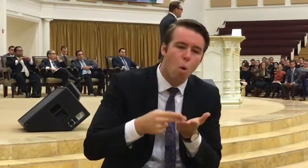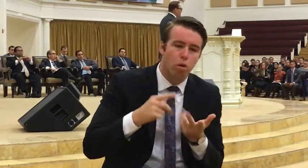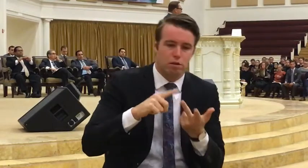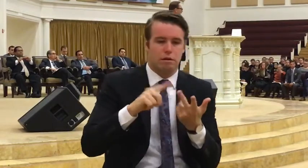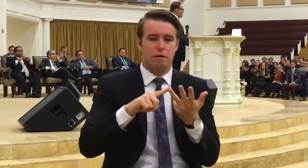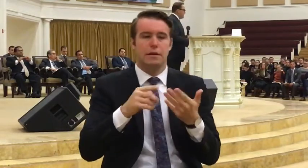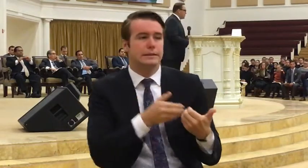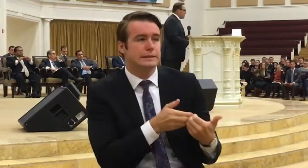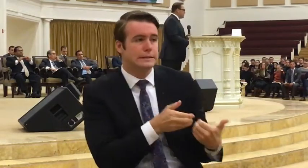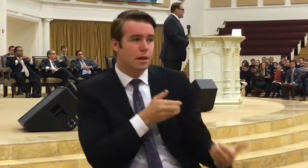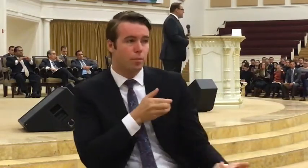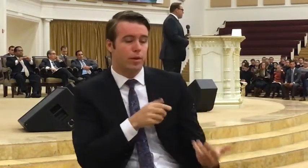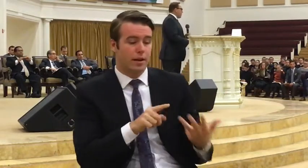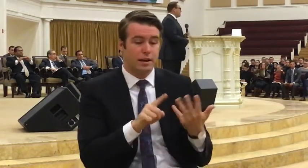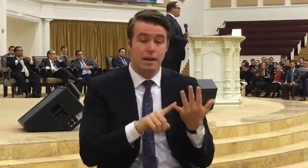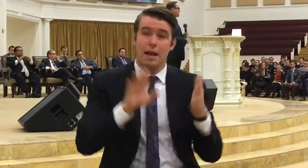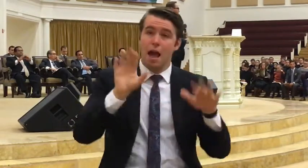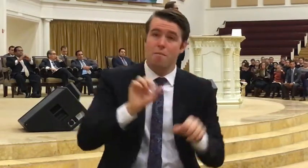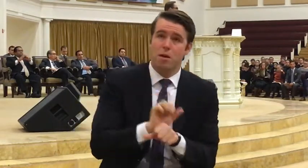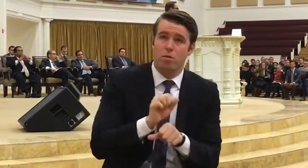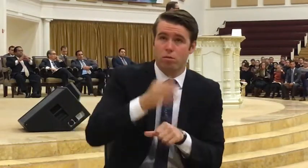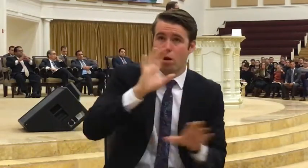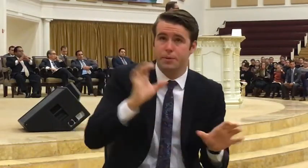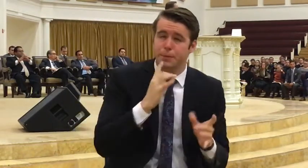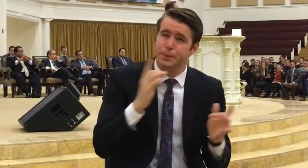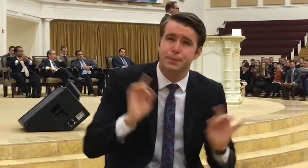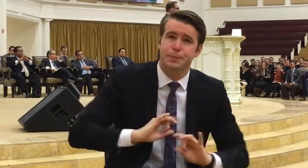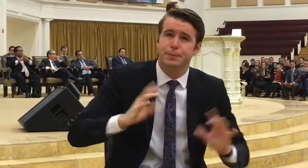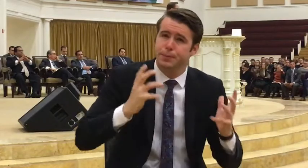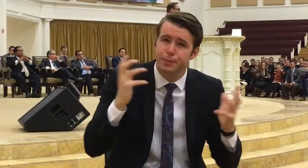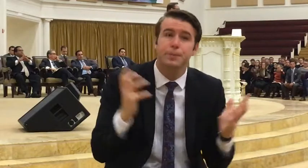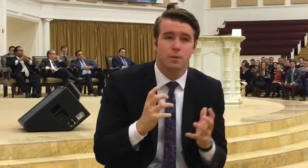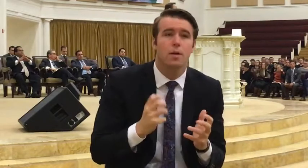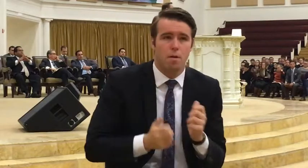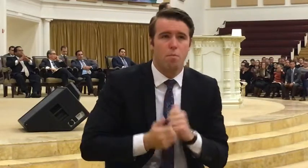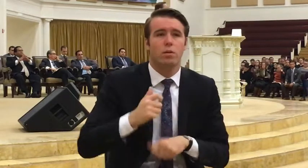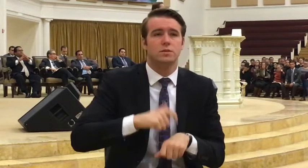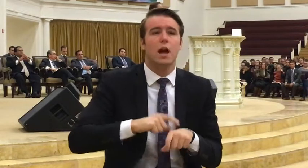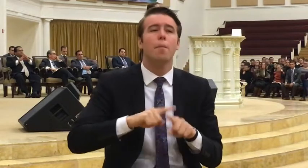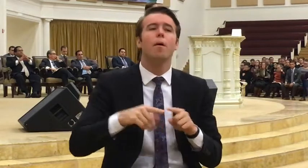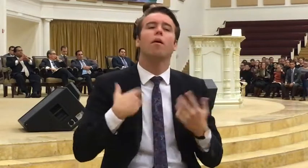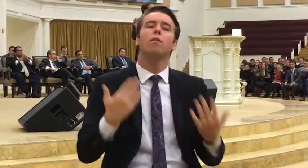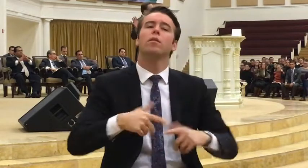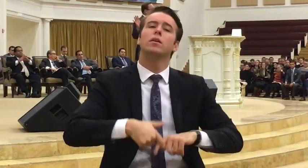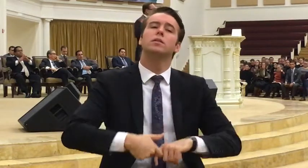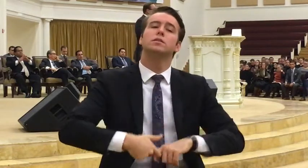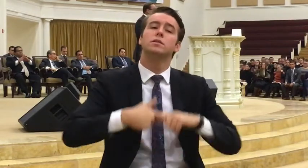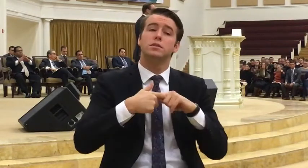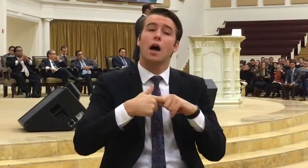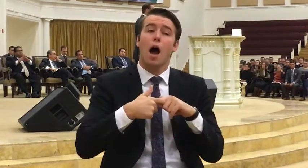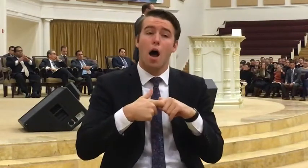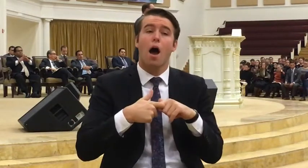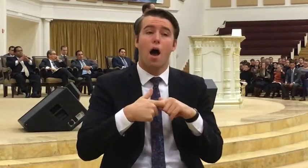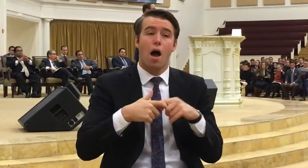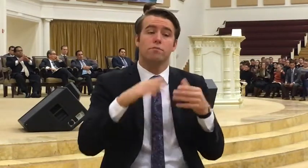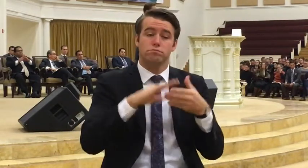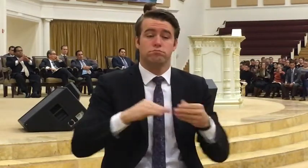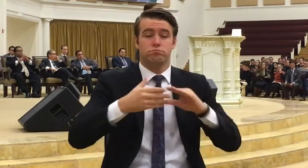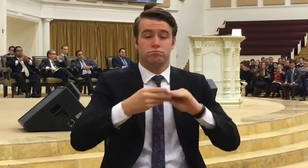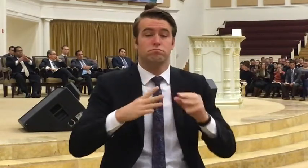separation and miracles and stories of Jesus. But can I stop in all of that